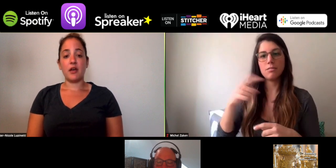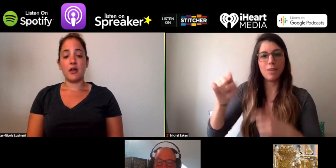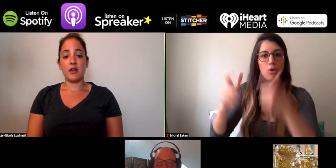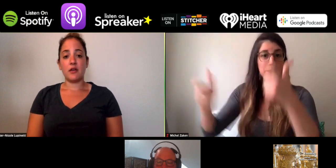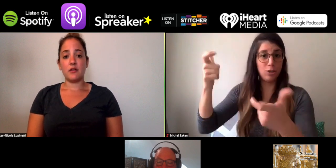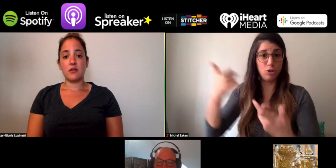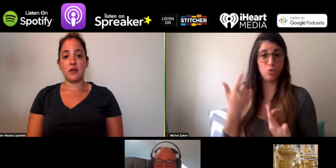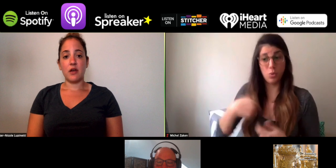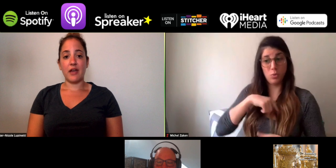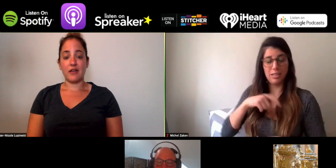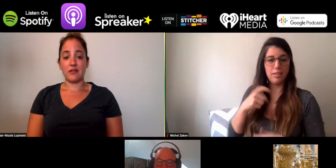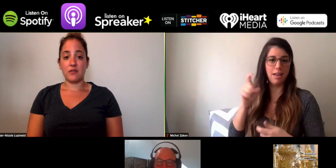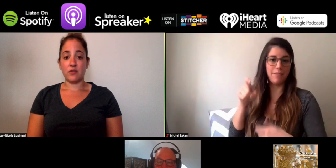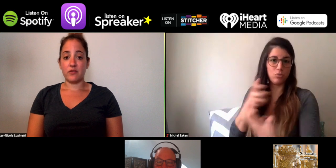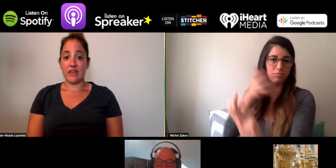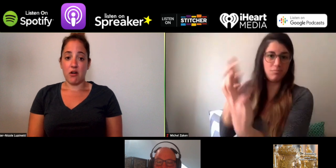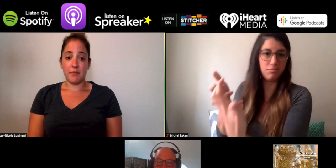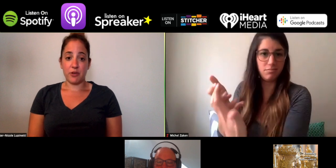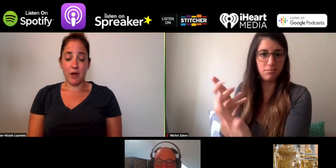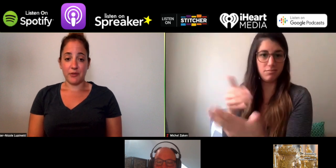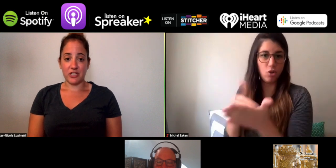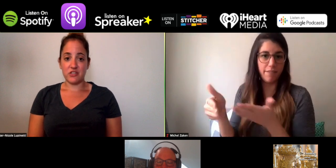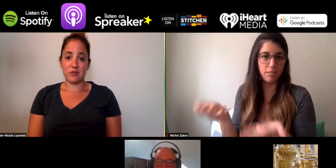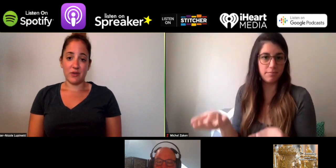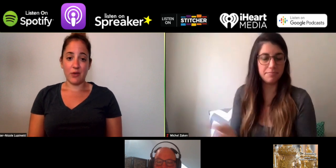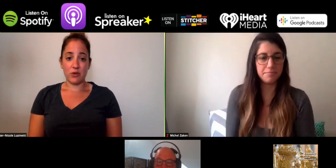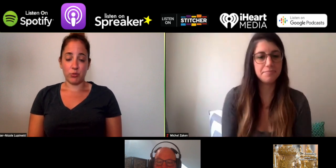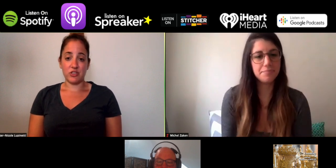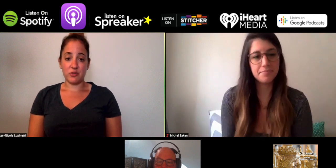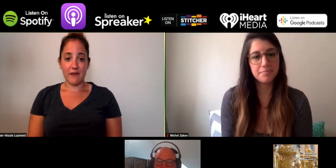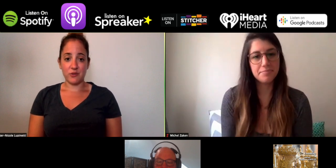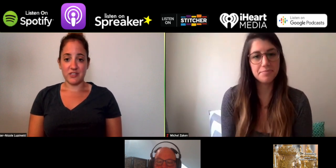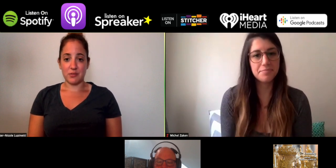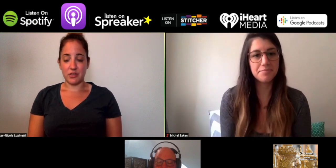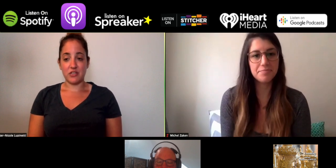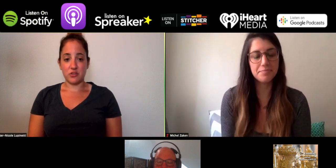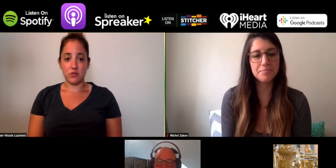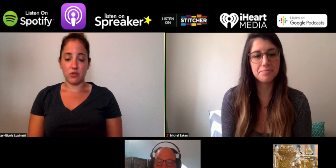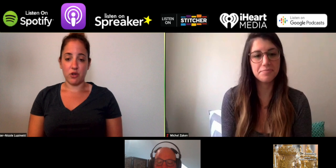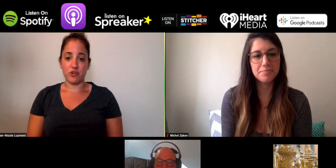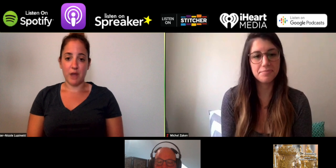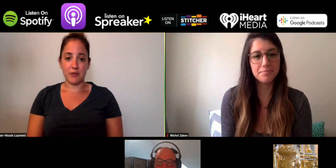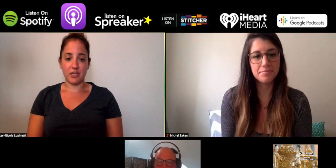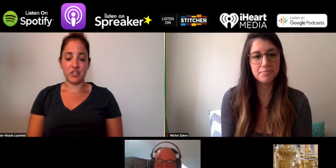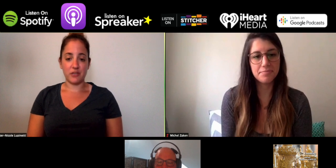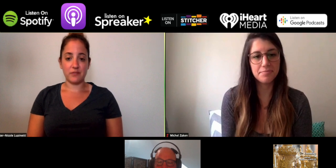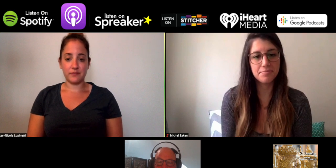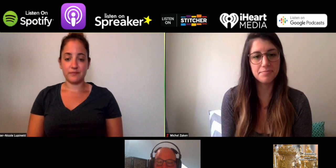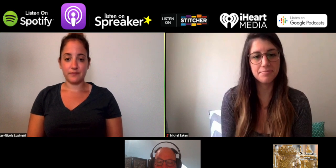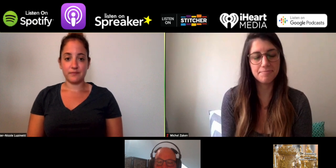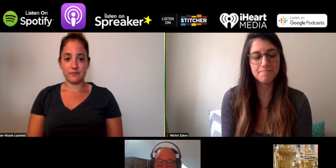But again, they are a bigger population. So again, we normally do have to assimilate to the larger